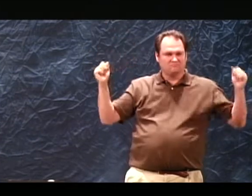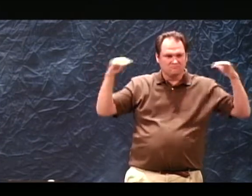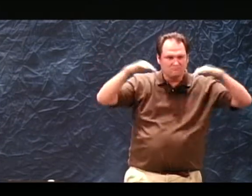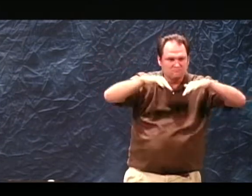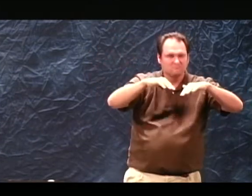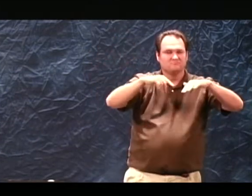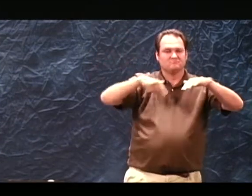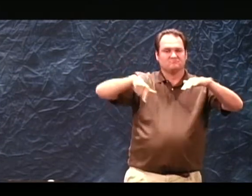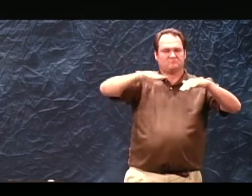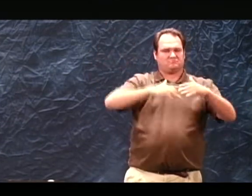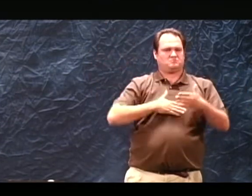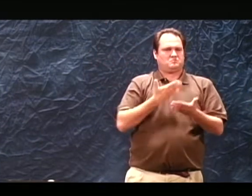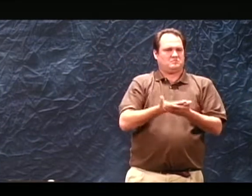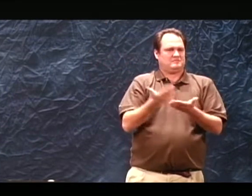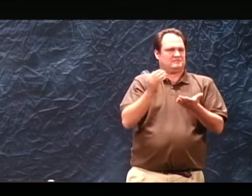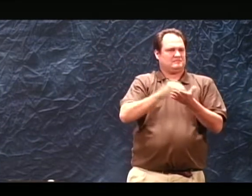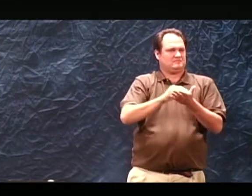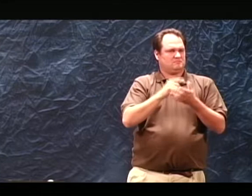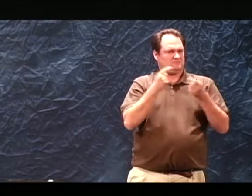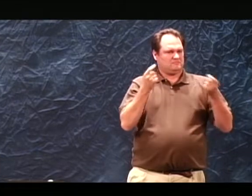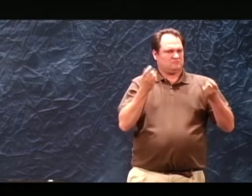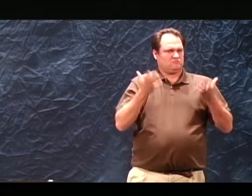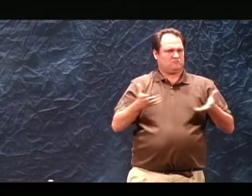the church is designed by god